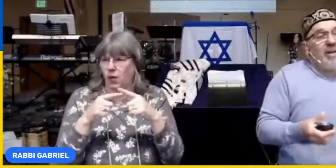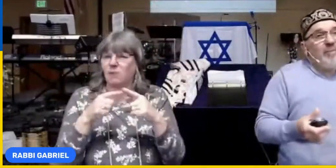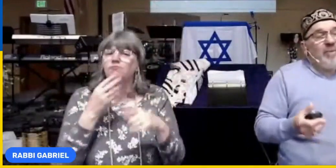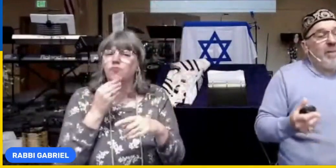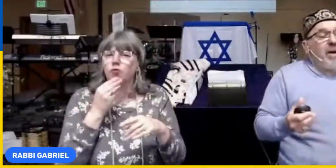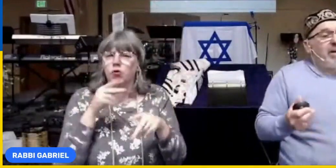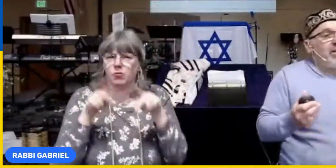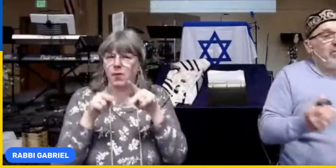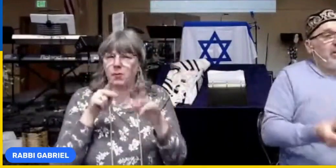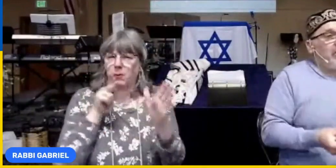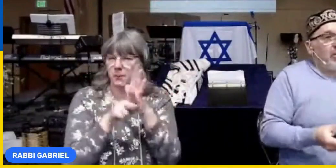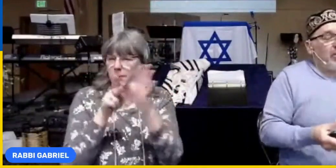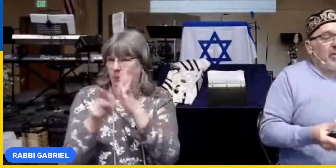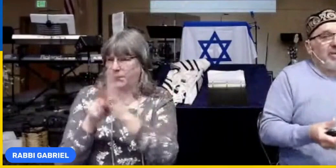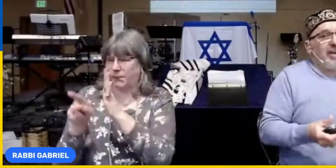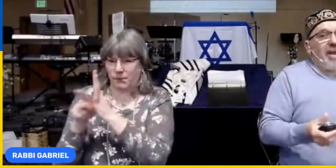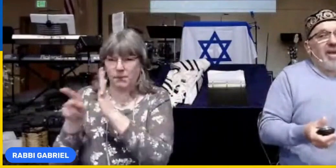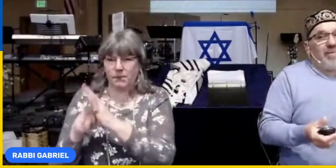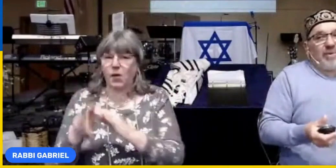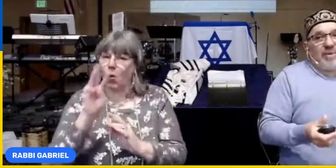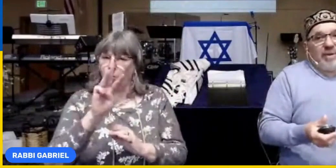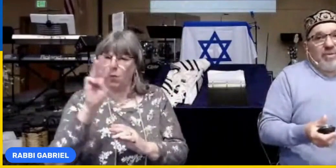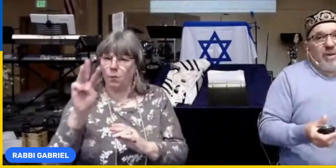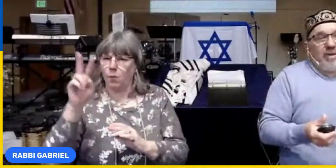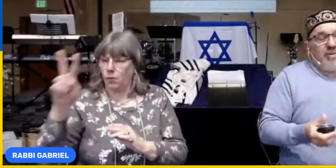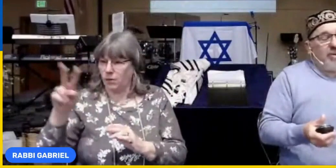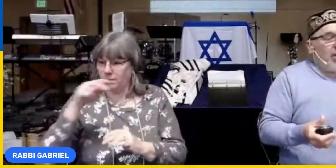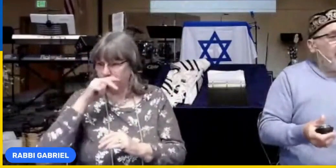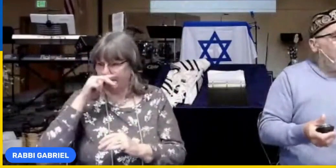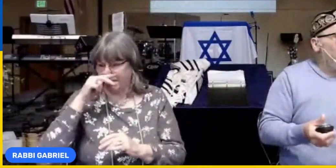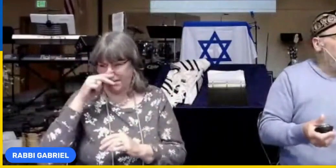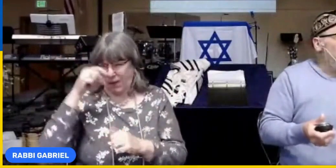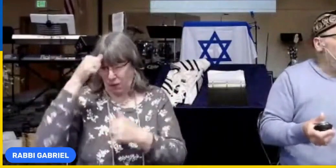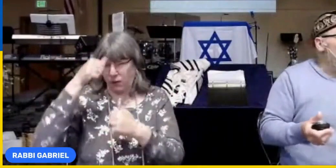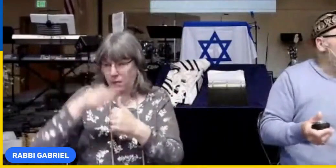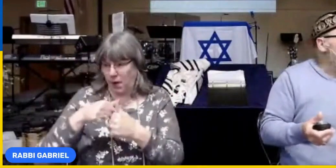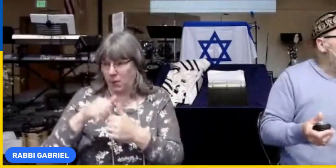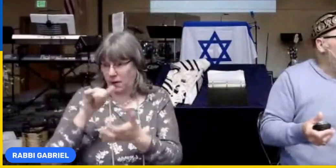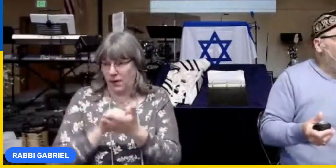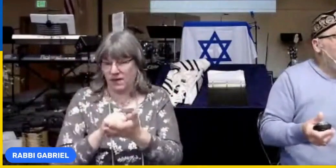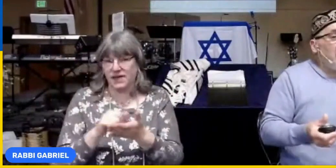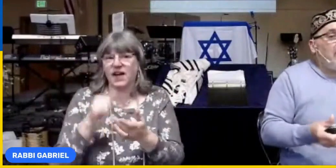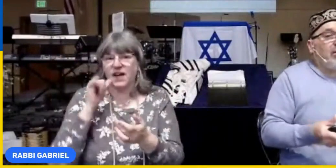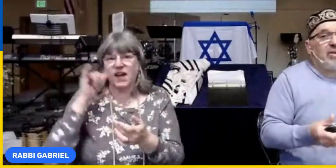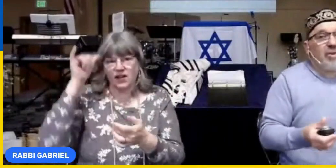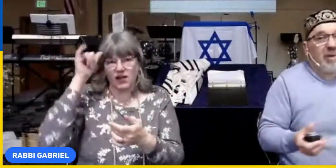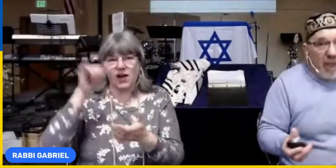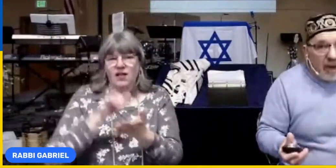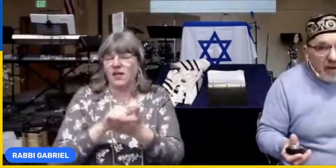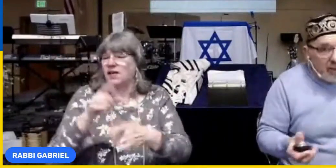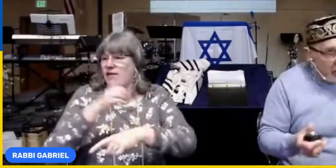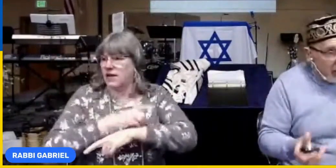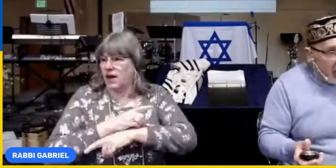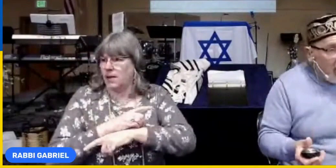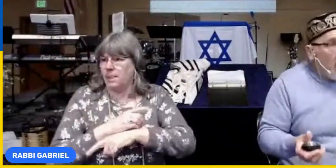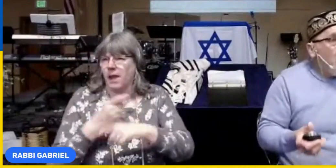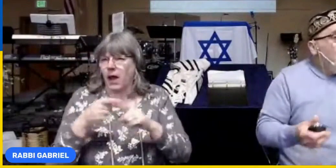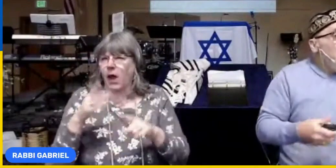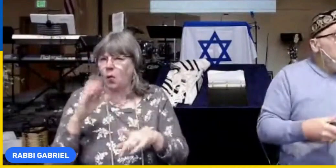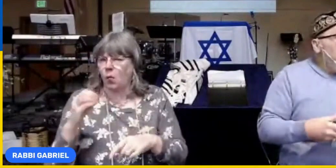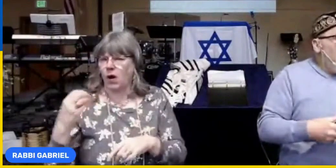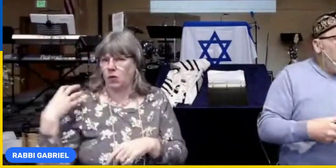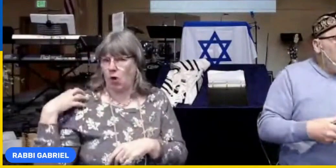when the Americans went to the camps, one of the generals told his officer, take as many pictures as we can, as you